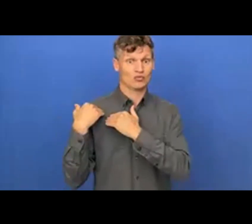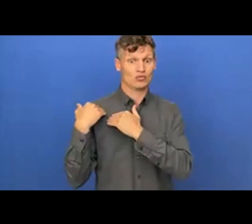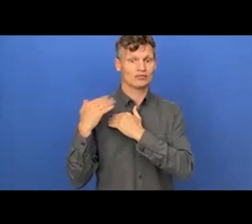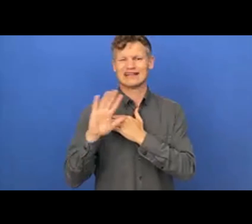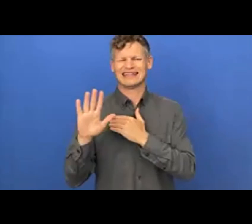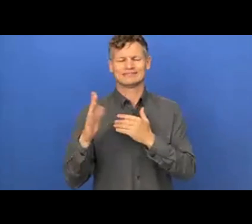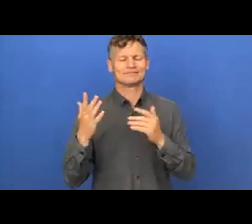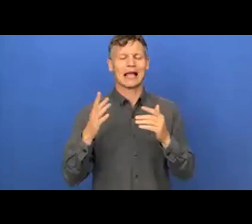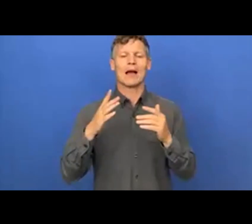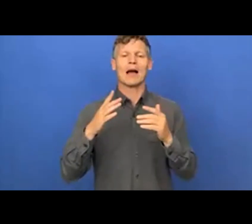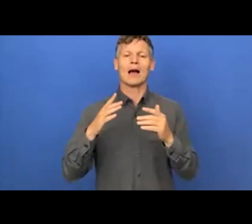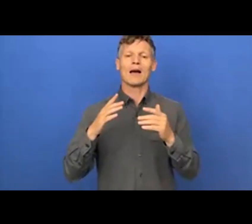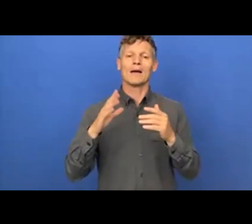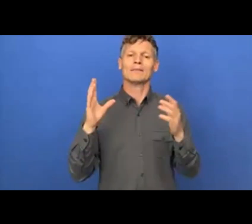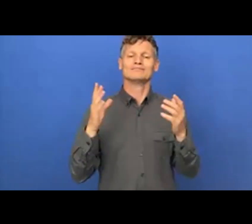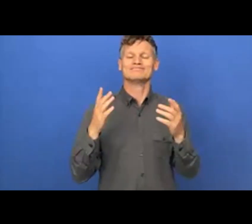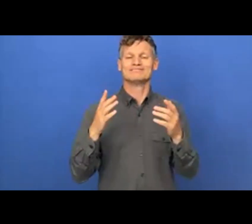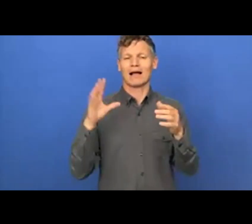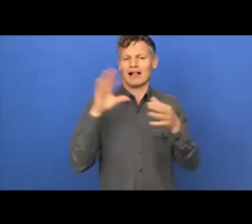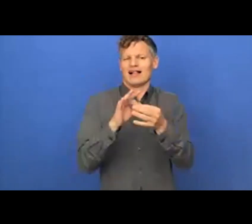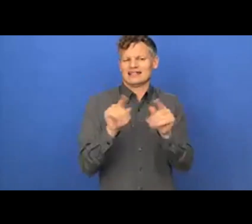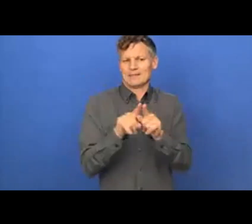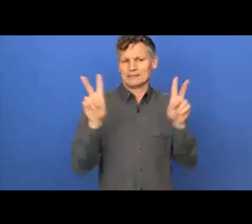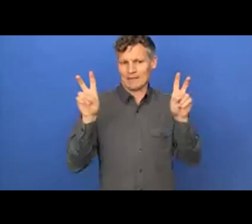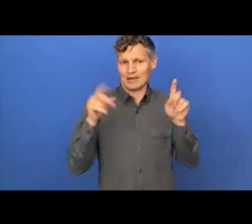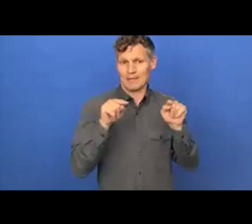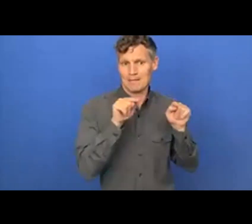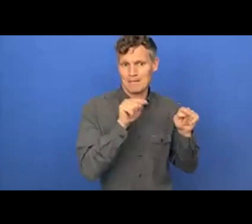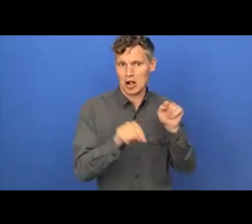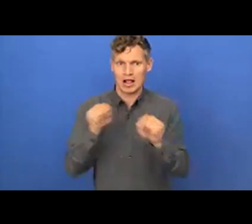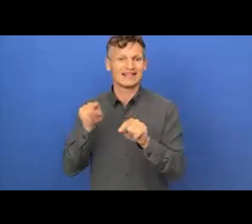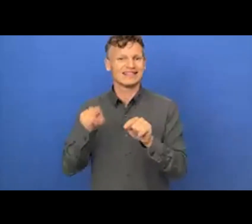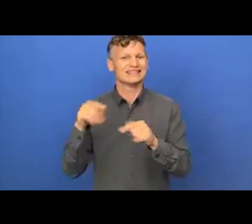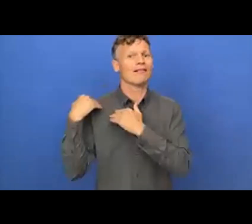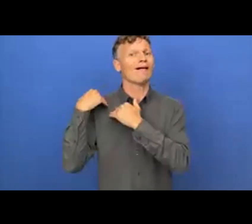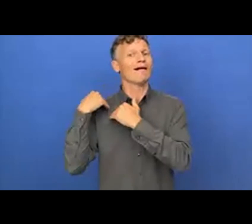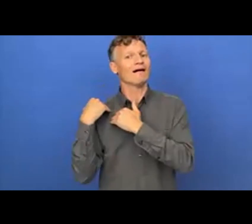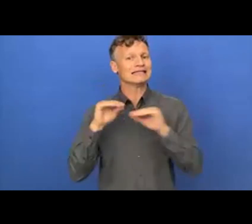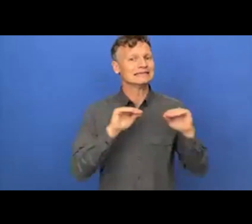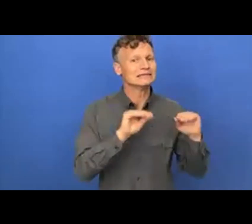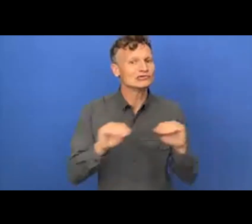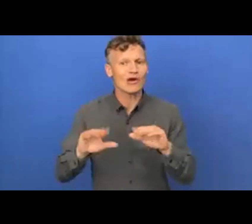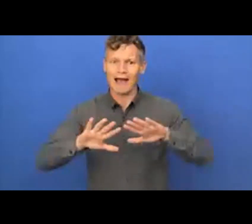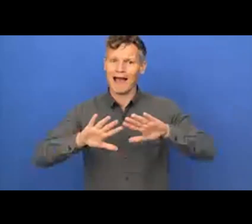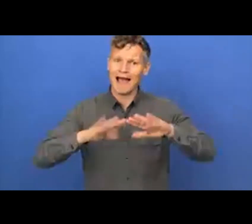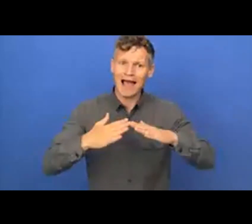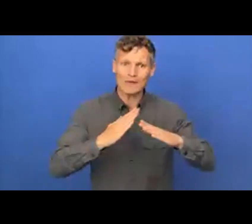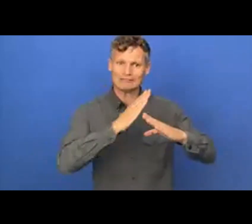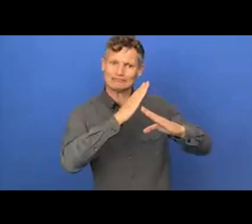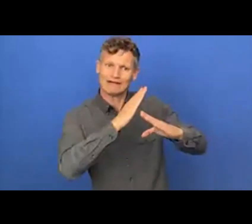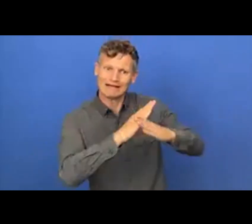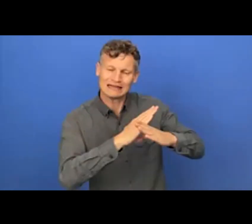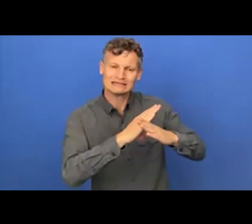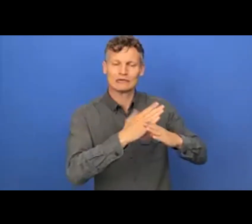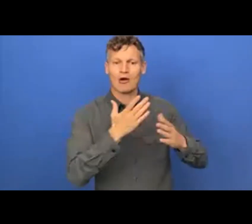It will be on the role of teachers in preventing and addressing bullying. Thanks a lot. Bye. Have a good day or have a good